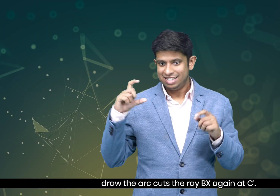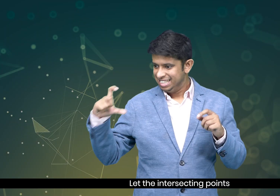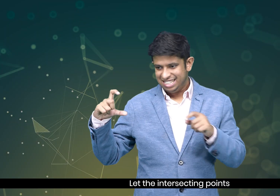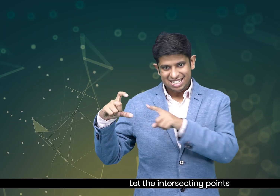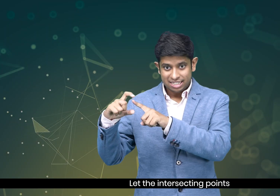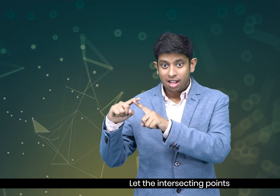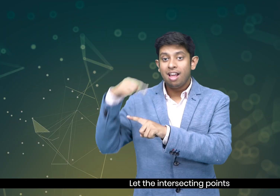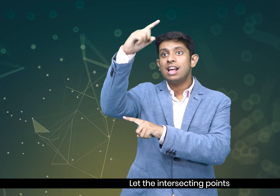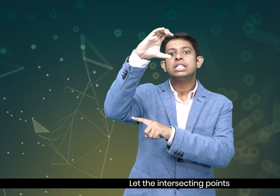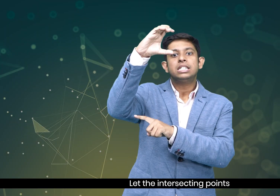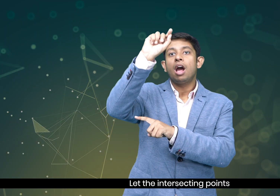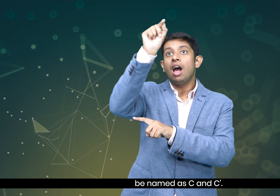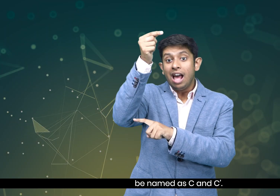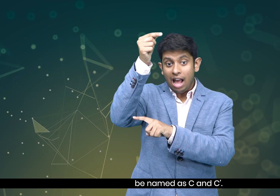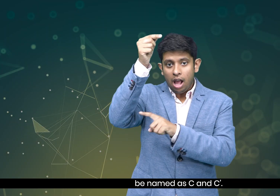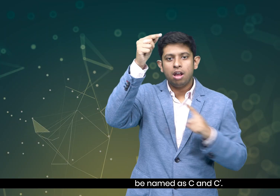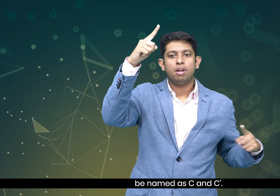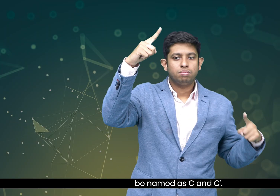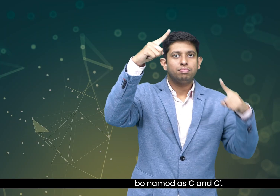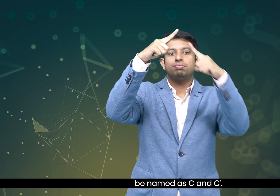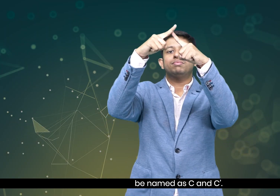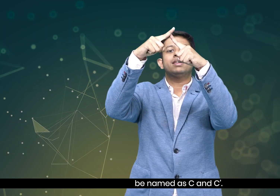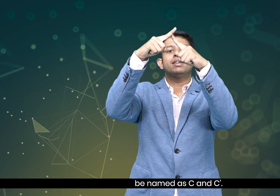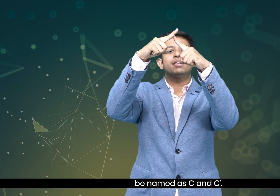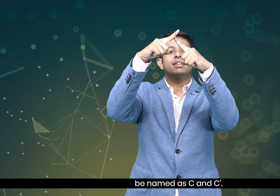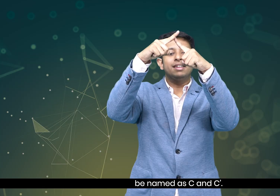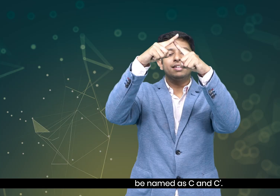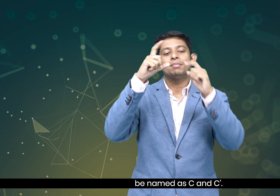Let the intersecting points be named as C and C'.